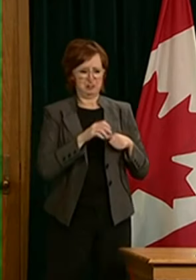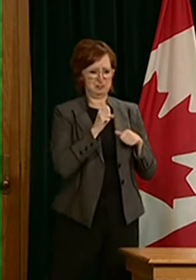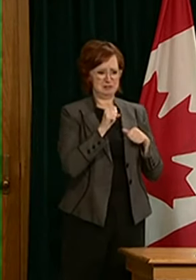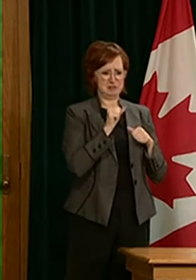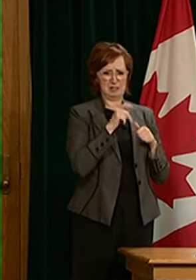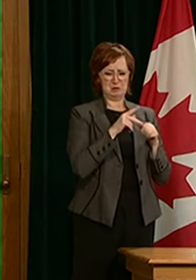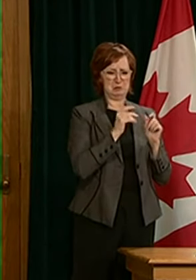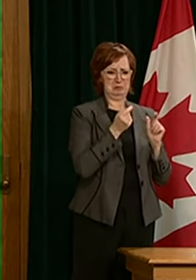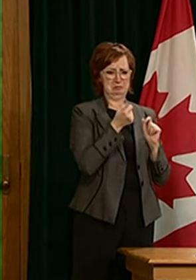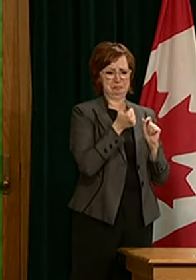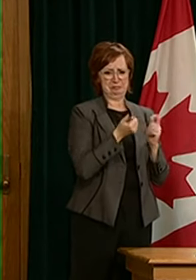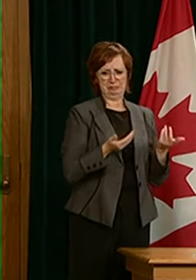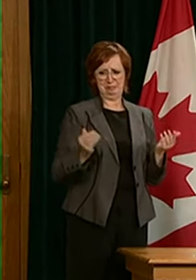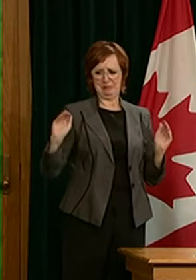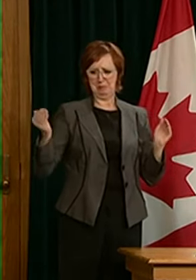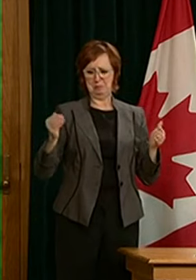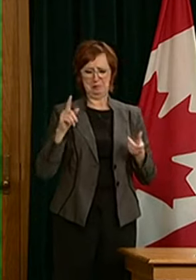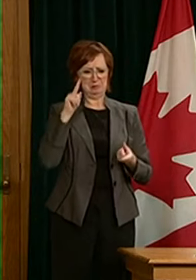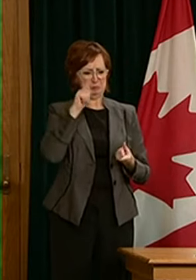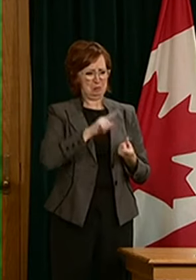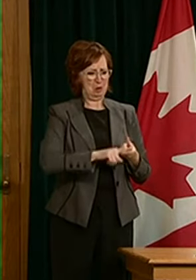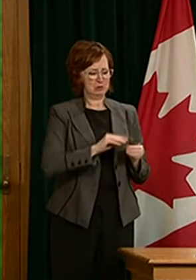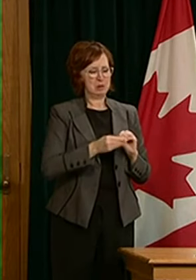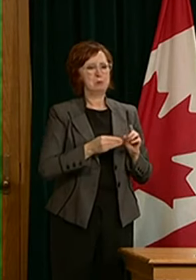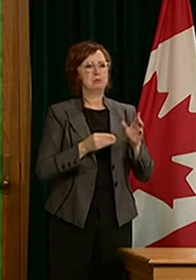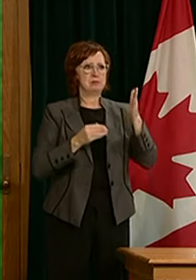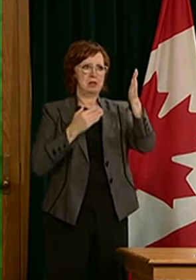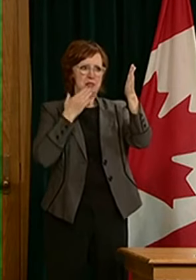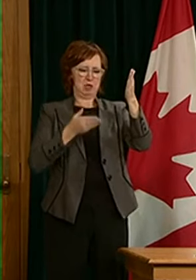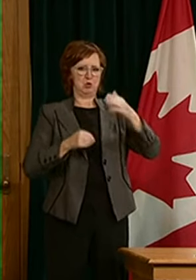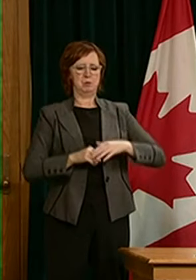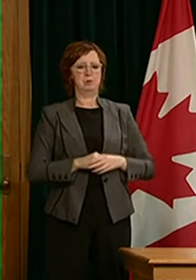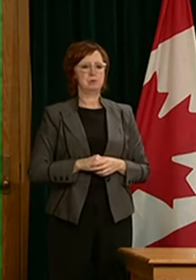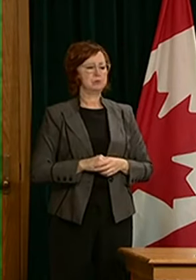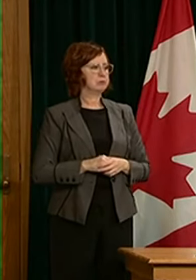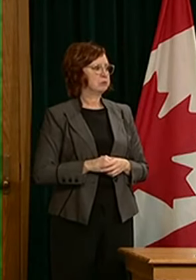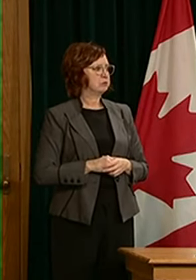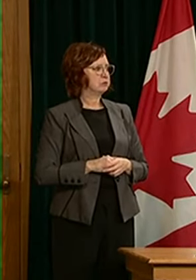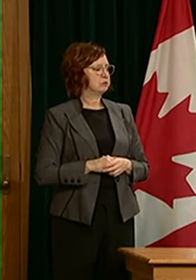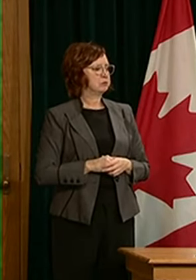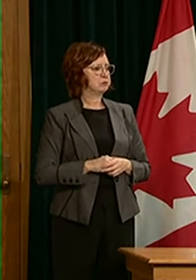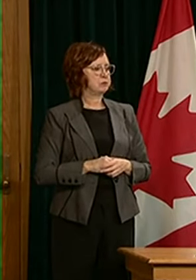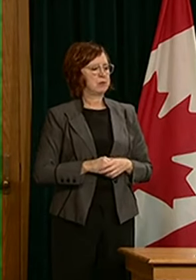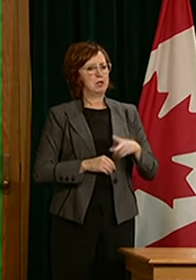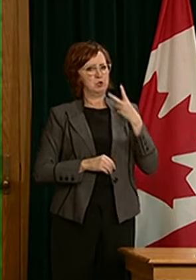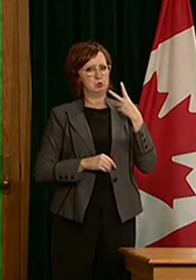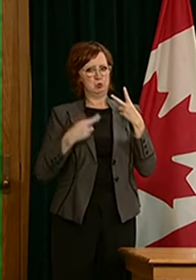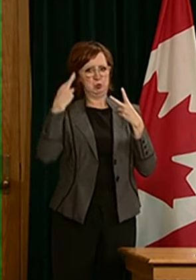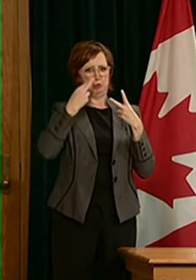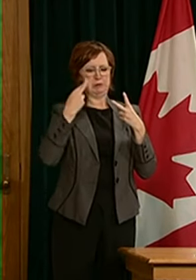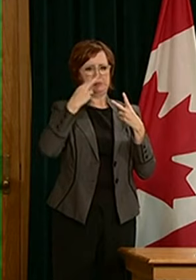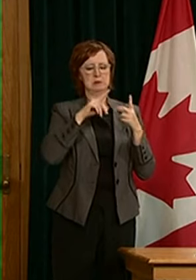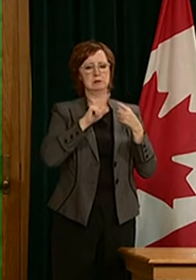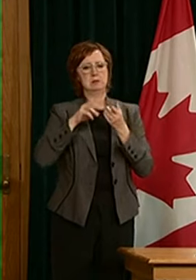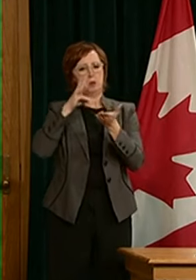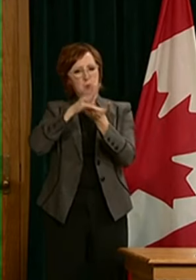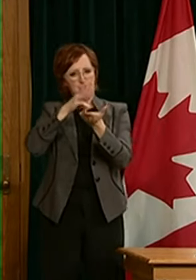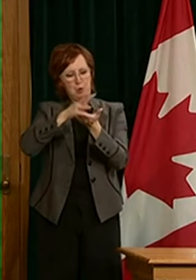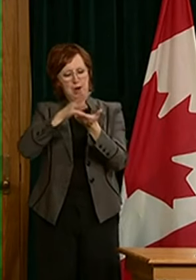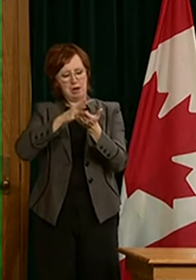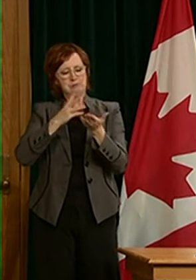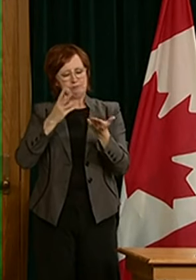that question. So I think there's two factors here. One is certainly the experience in Wuhan is very